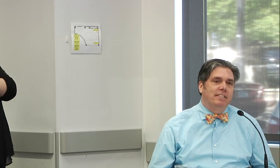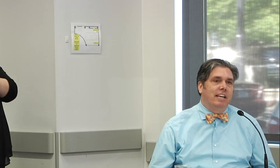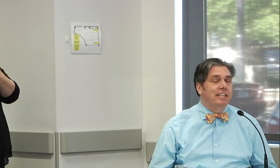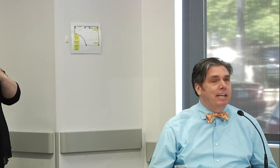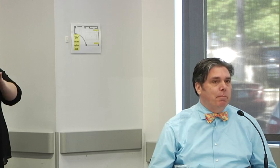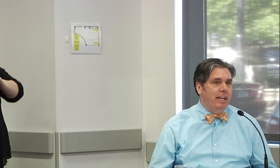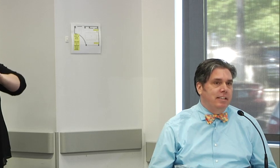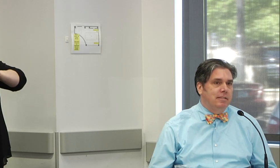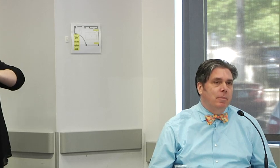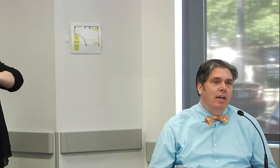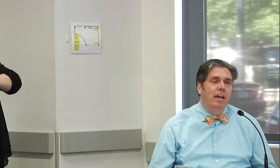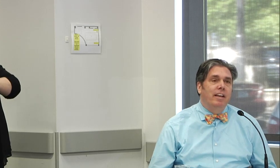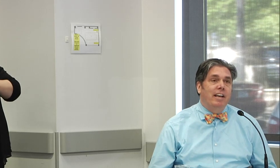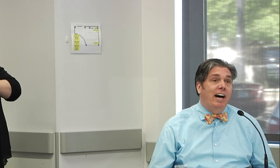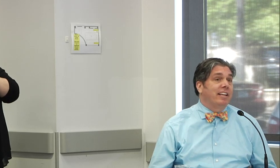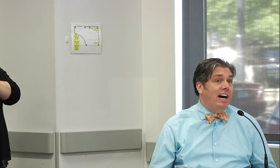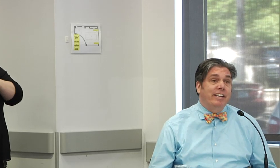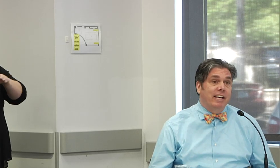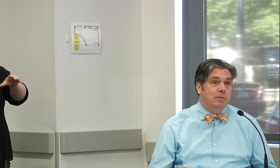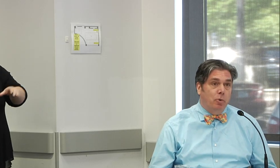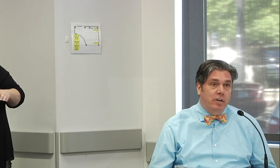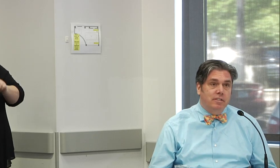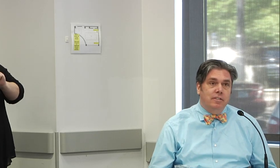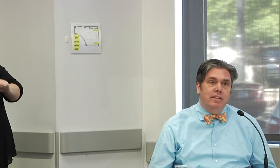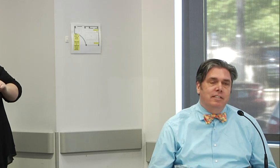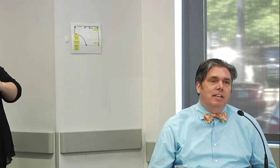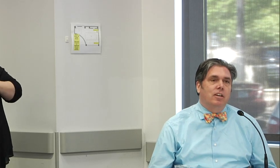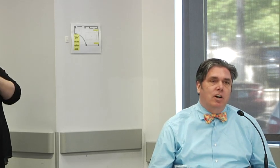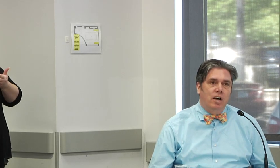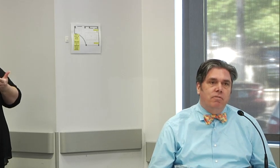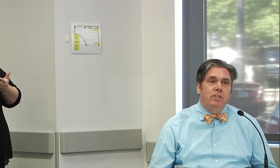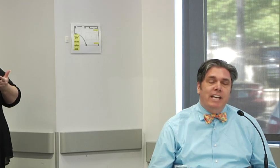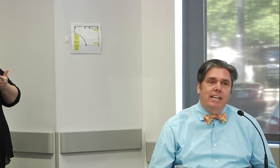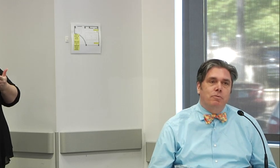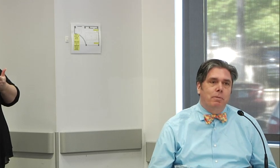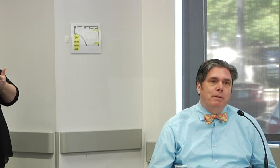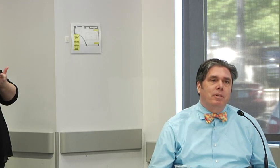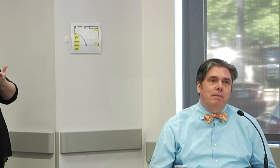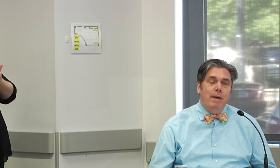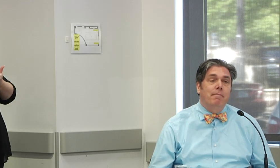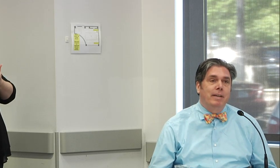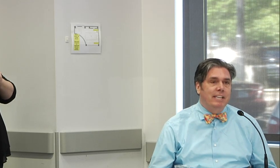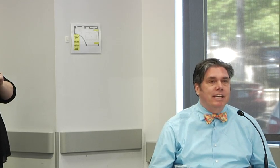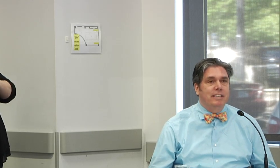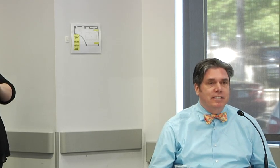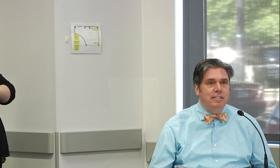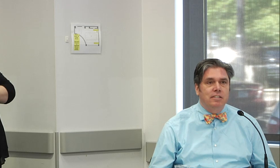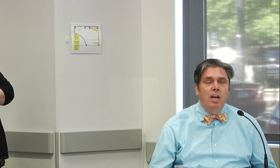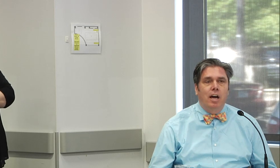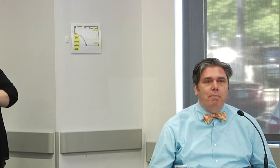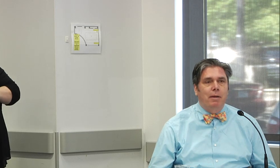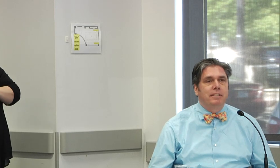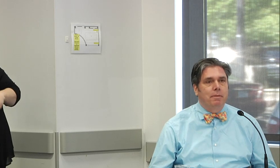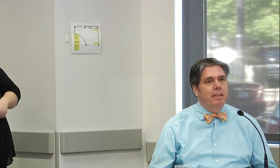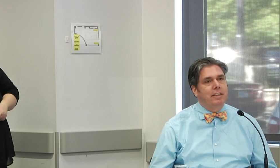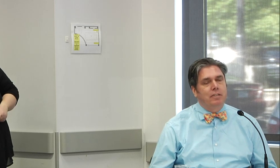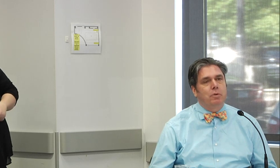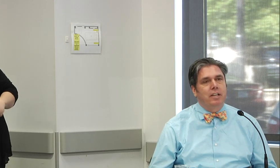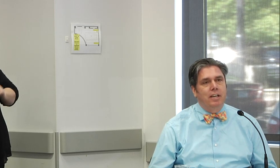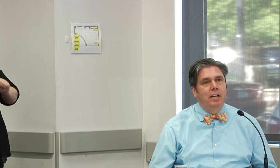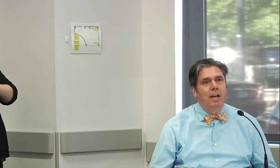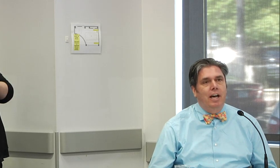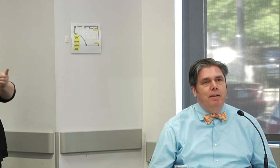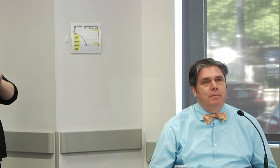that can take place. Non-contact sports, things like golf or tennis where people can maintain a distance are probably some of the things we're